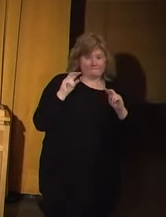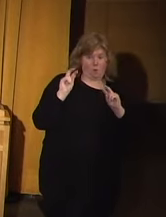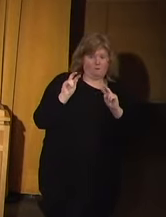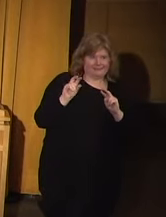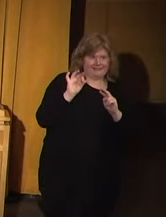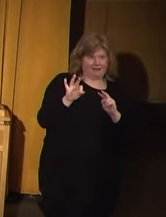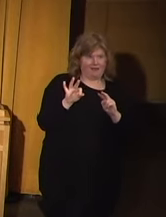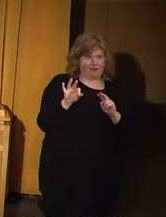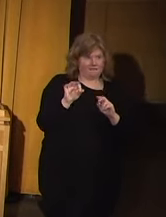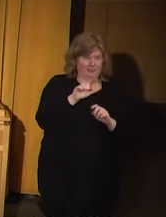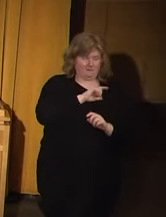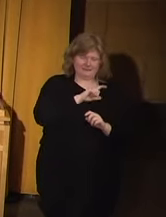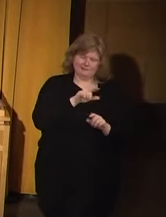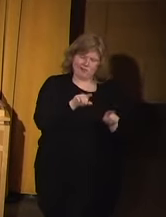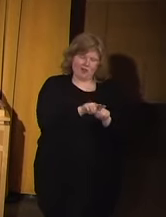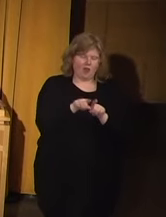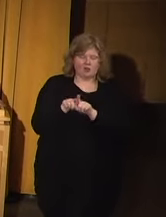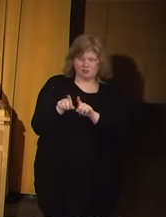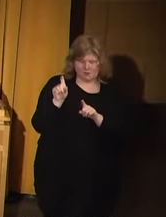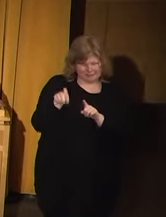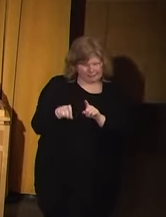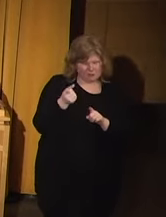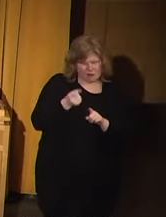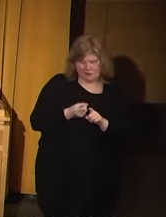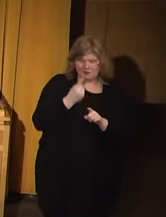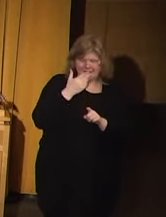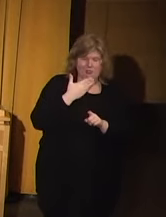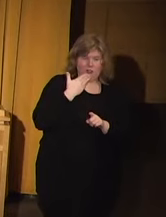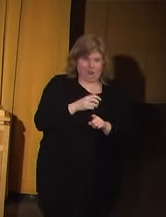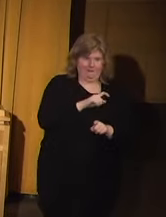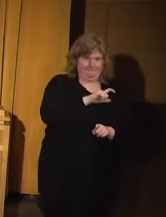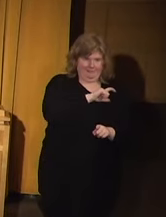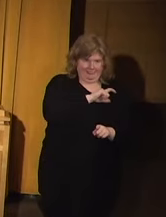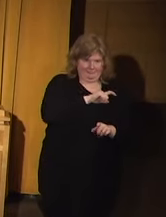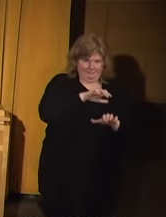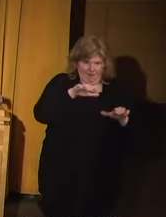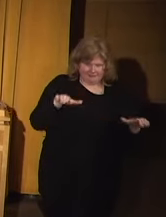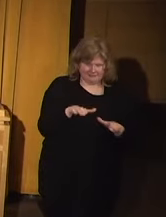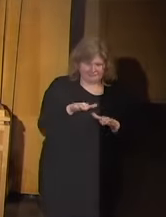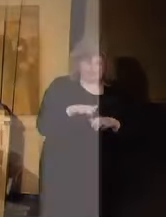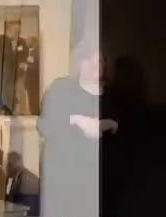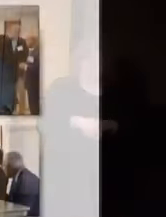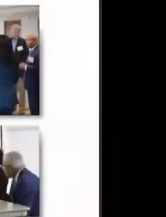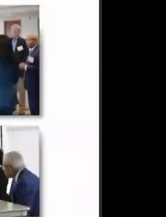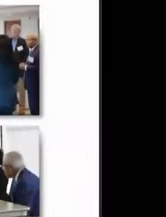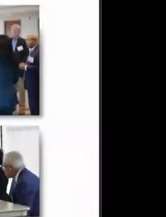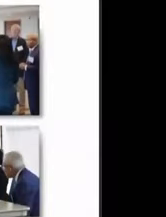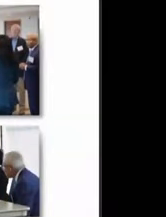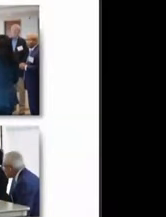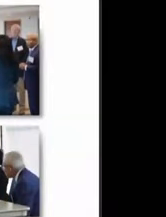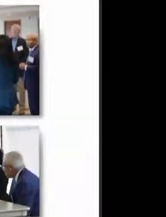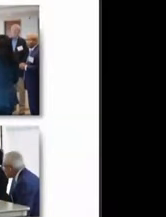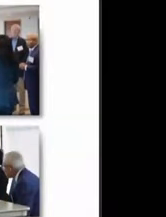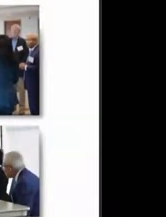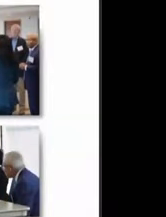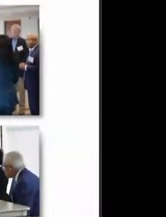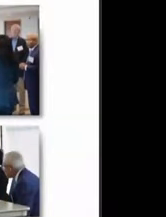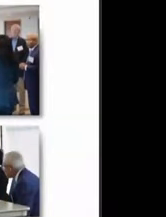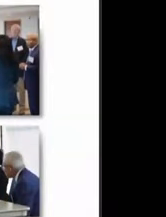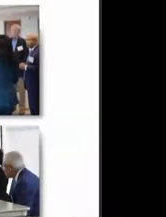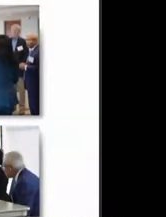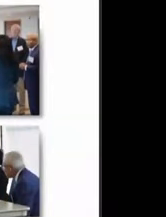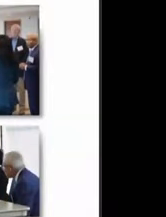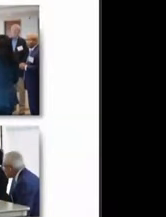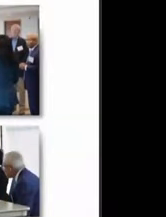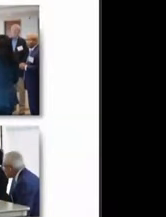police, they also have to understand good policing practices. With that education, we empower the public to provide that